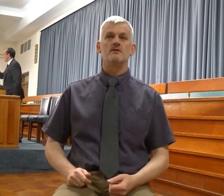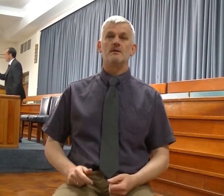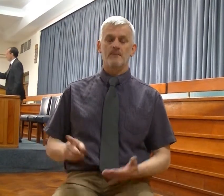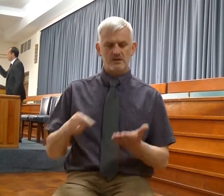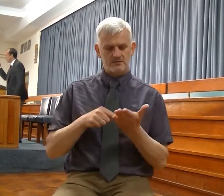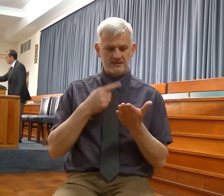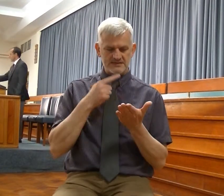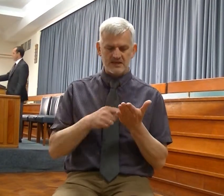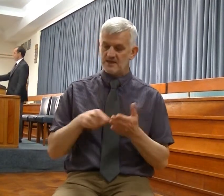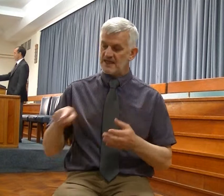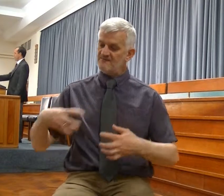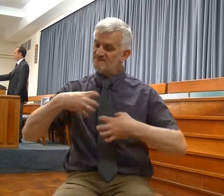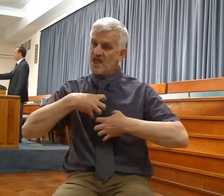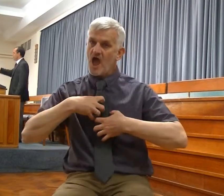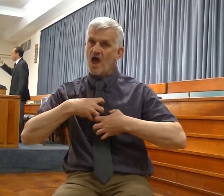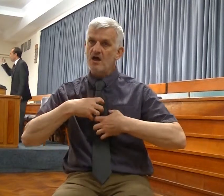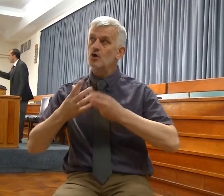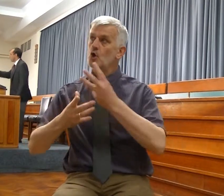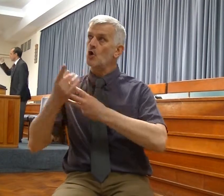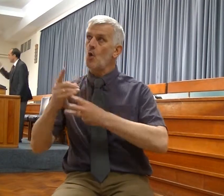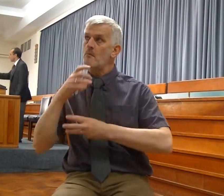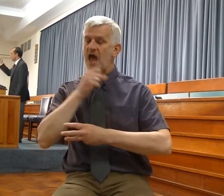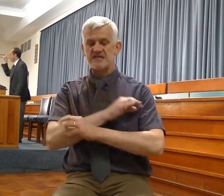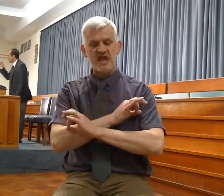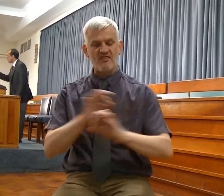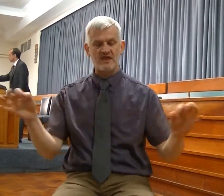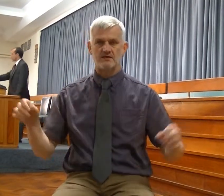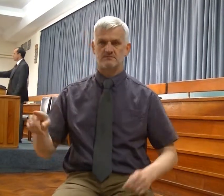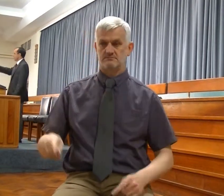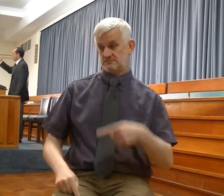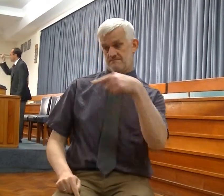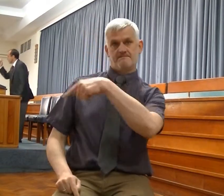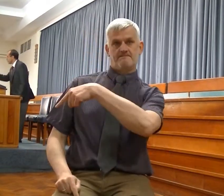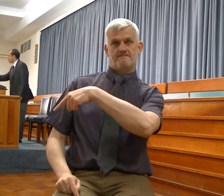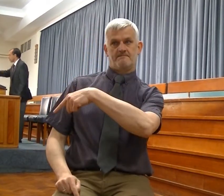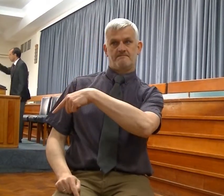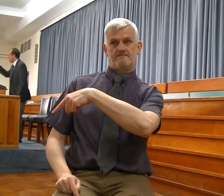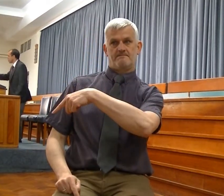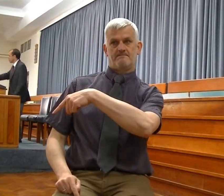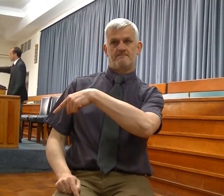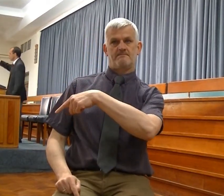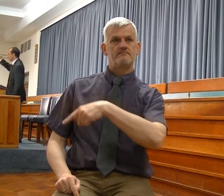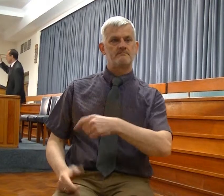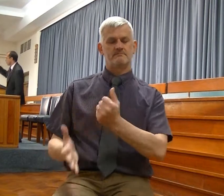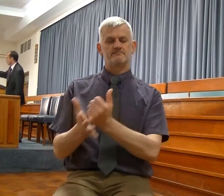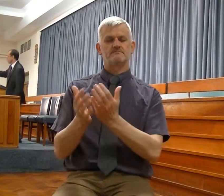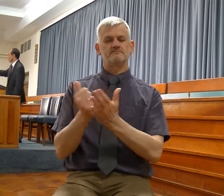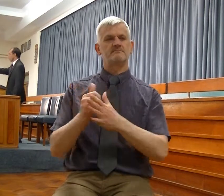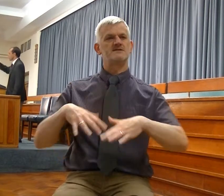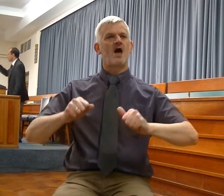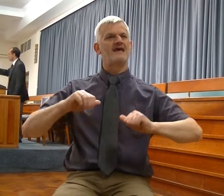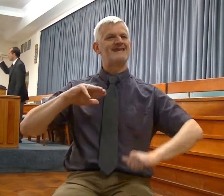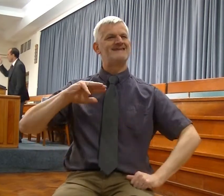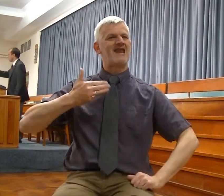neither God nor man. But while hanging on that cross, from 9 o'clock to